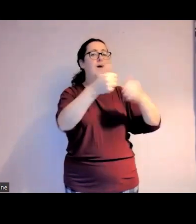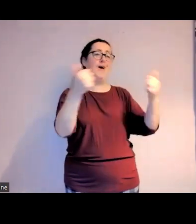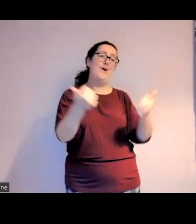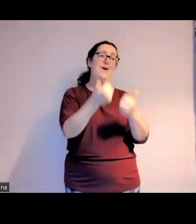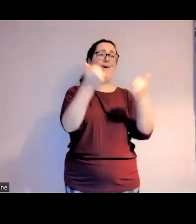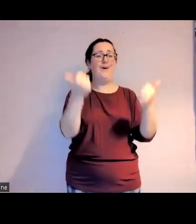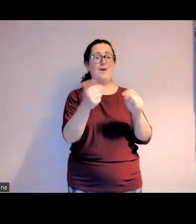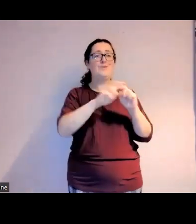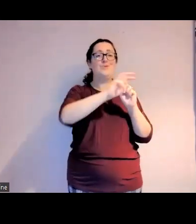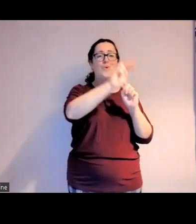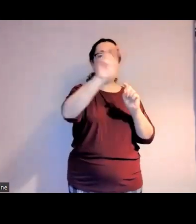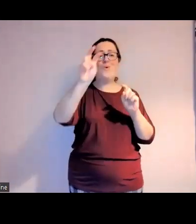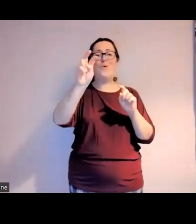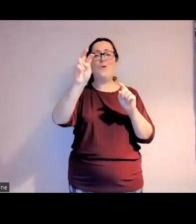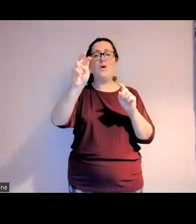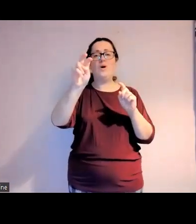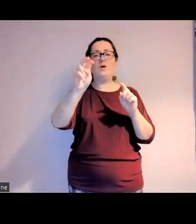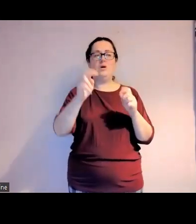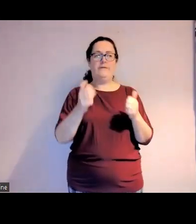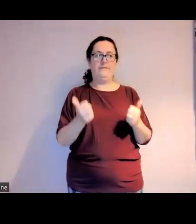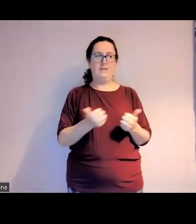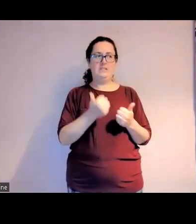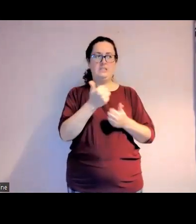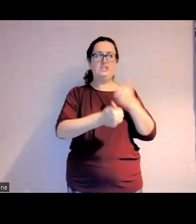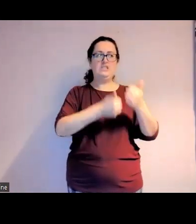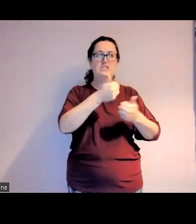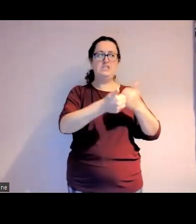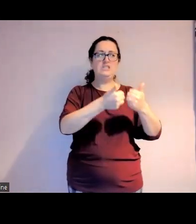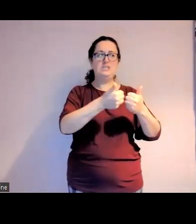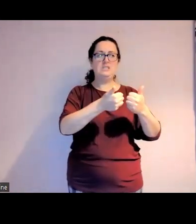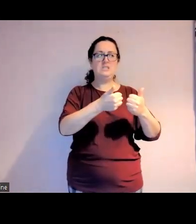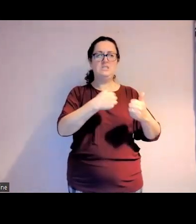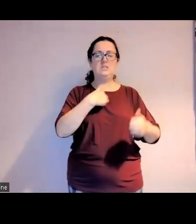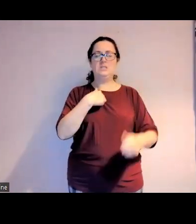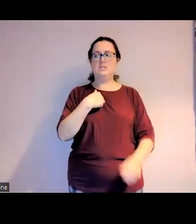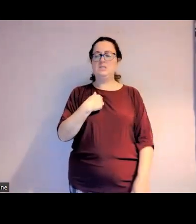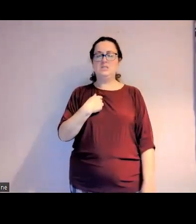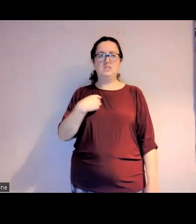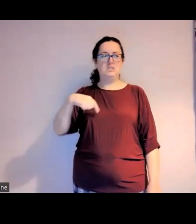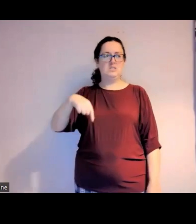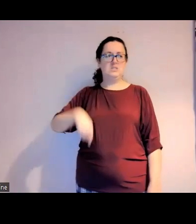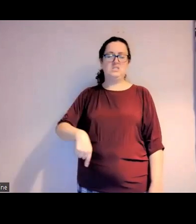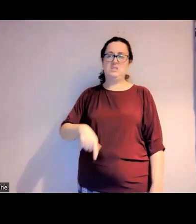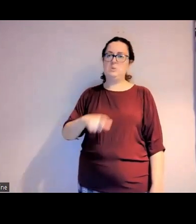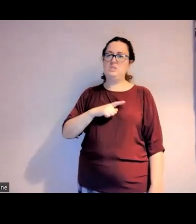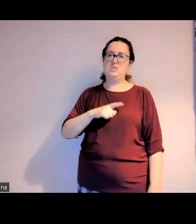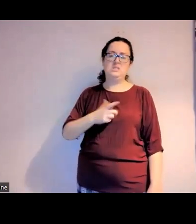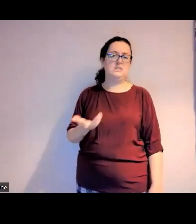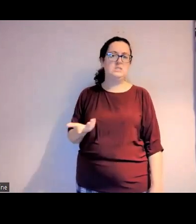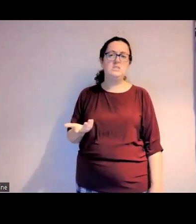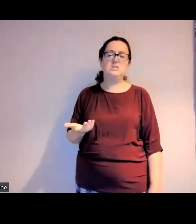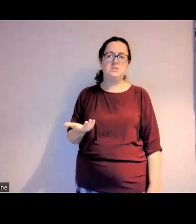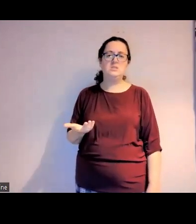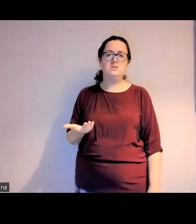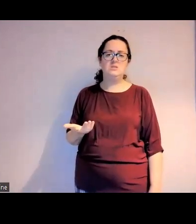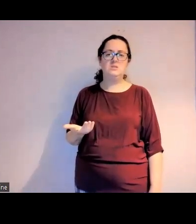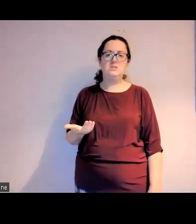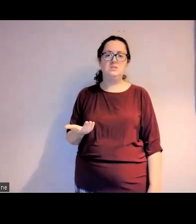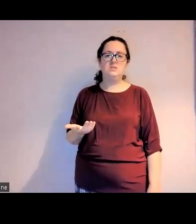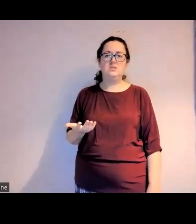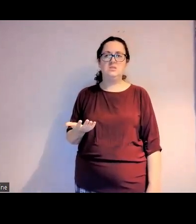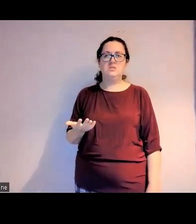tour. Congratulations. I wonder, what the hell am I doing here? In a